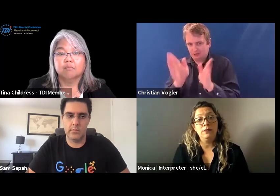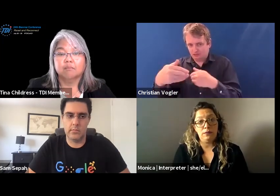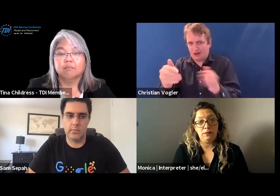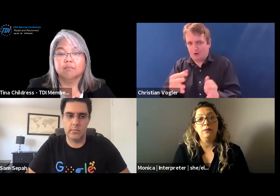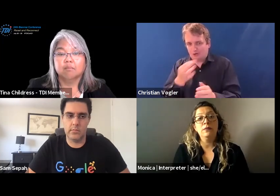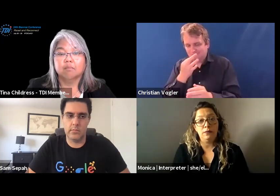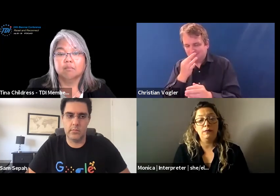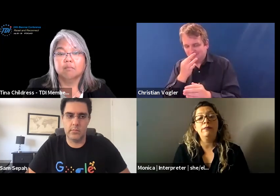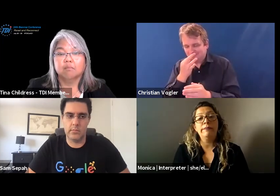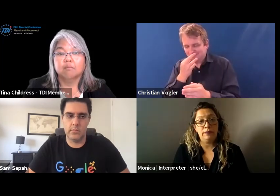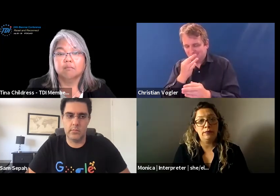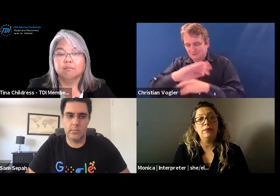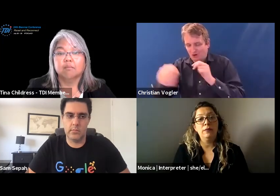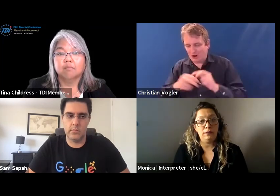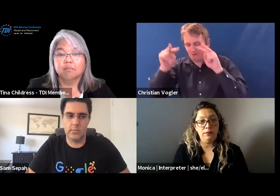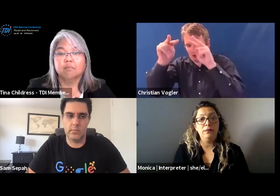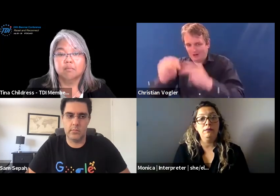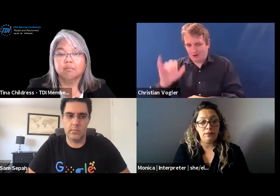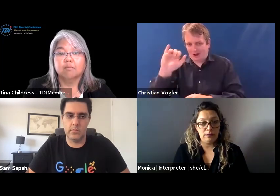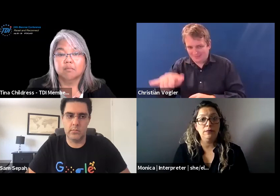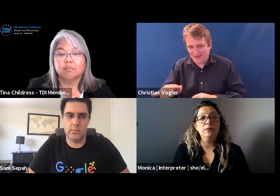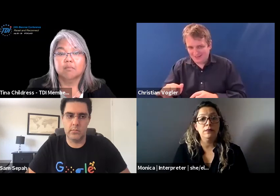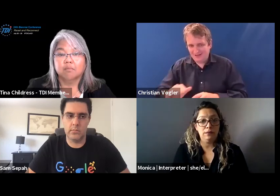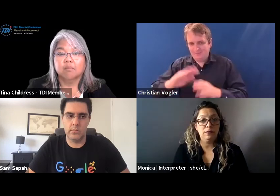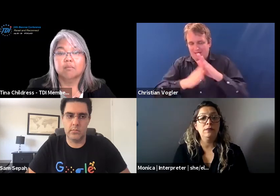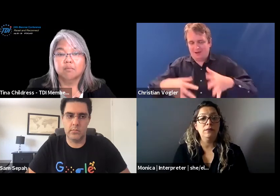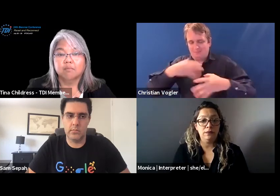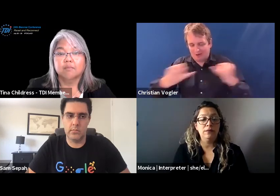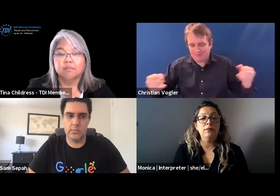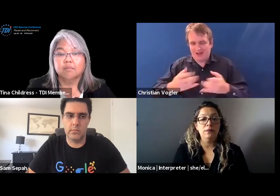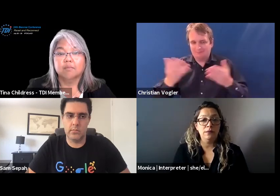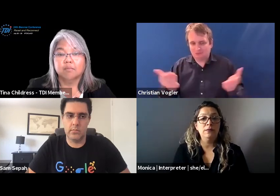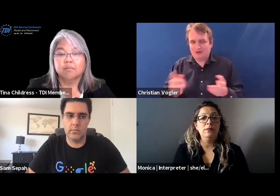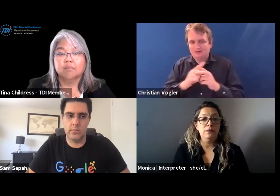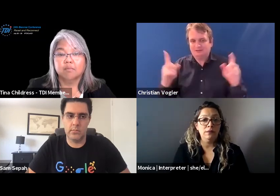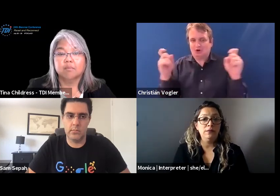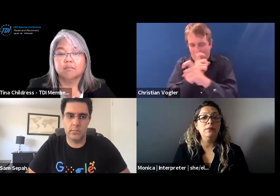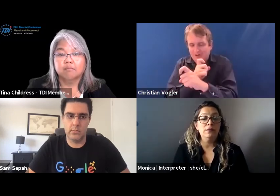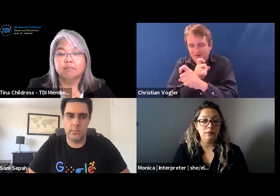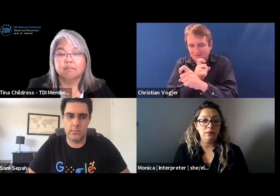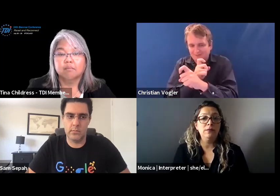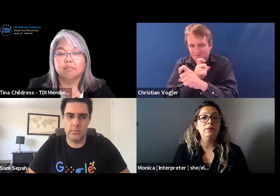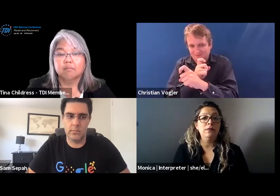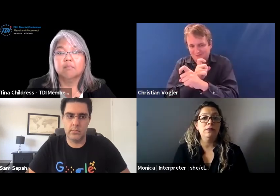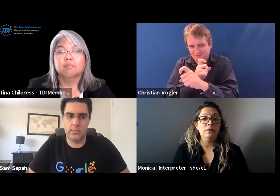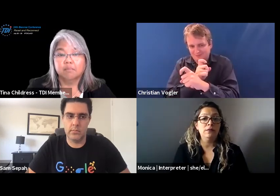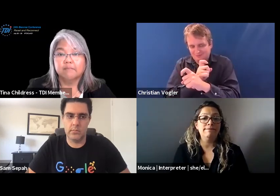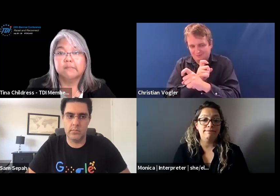And I'll send a link in the chat box soon so that we can all take a look at that. But the bottom line here is it's very